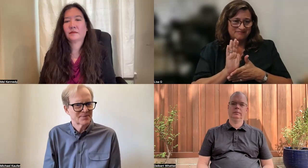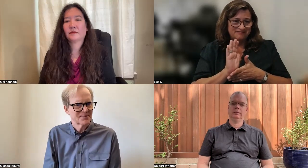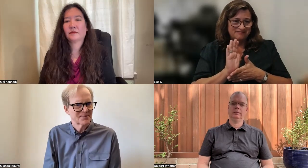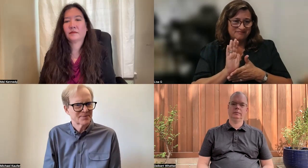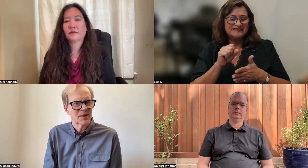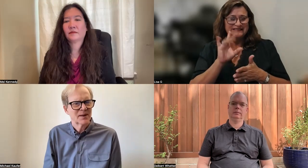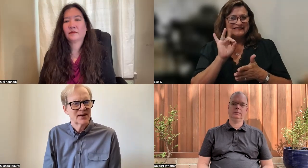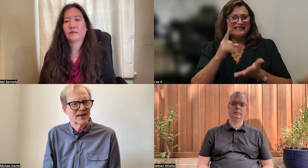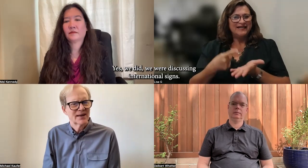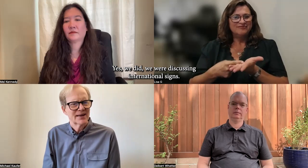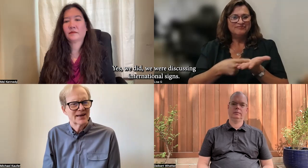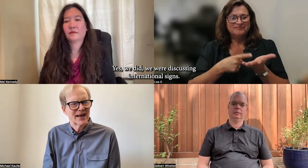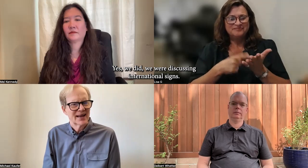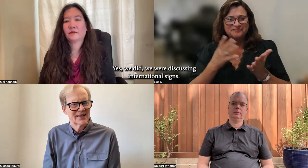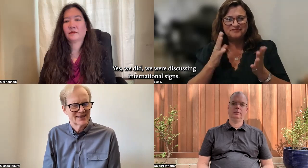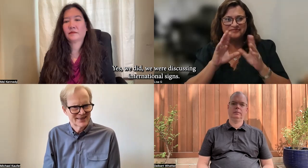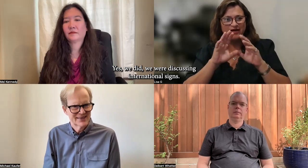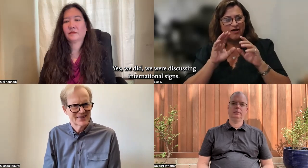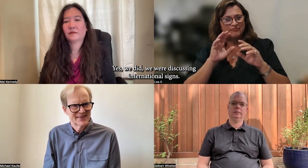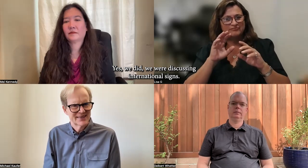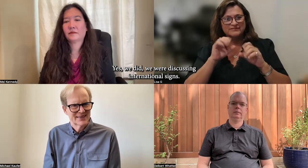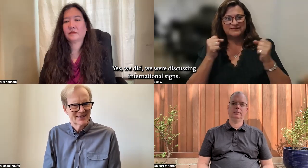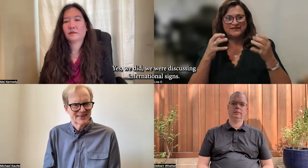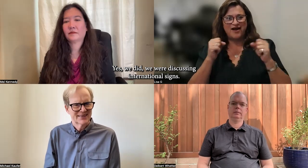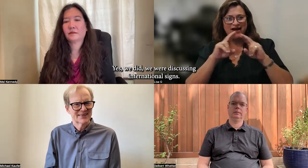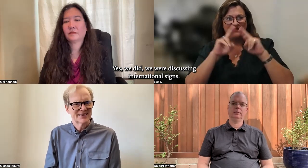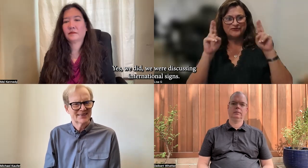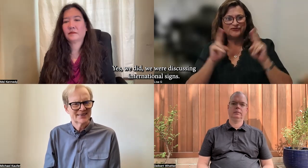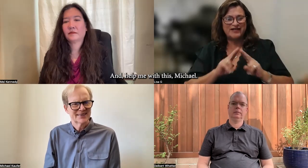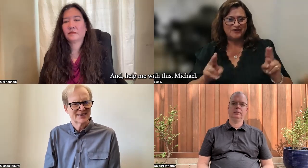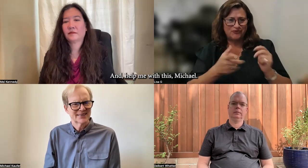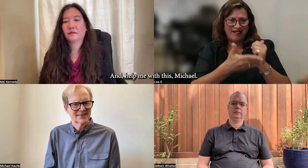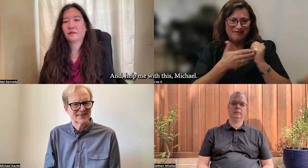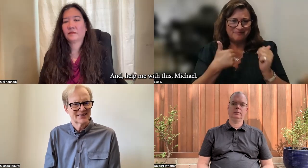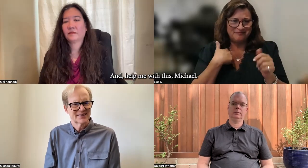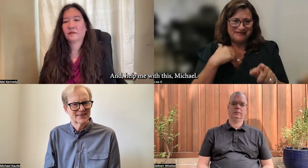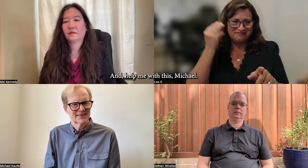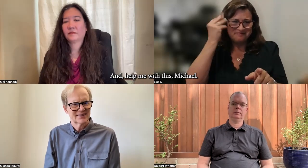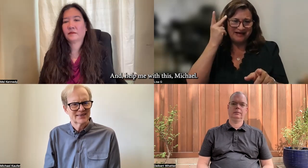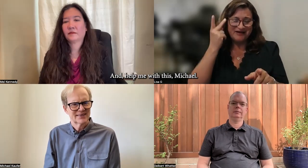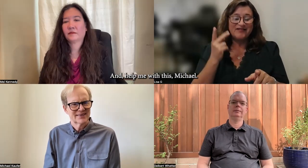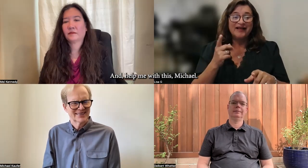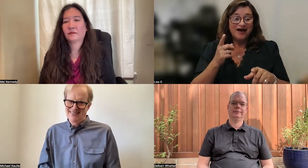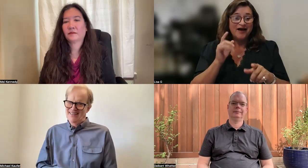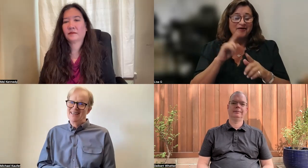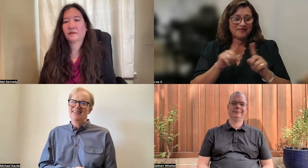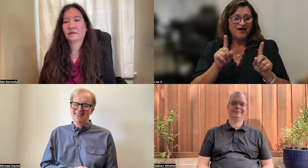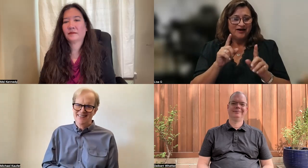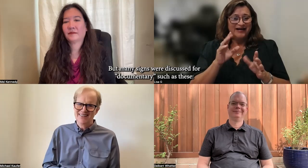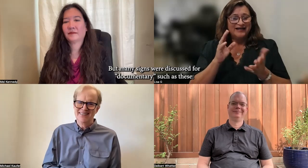it was. Yes, we did. We were discussing international signs, and help me with this, Michael.